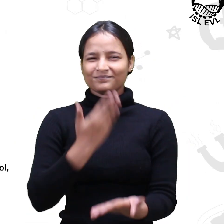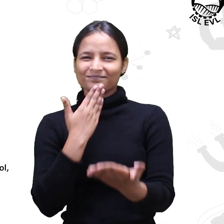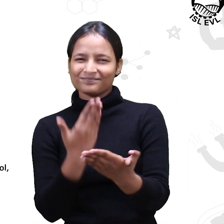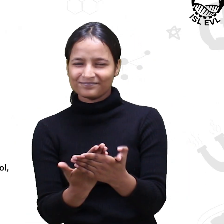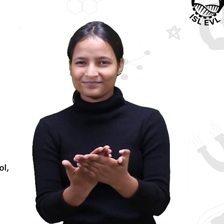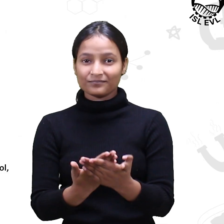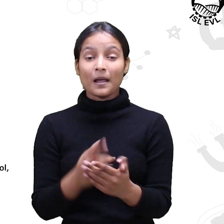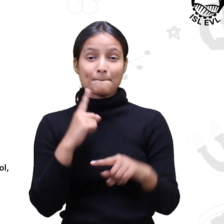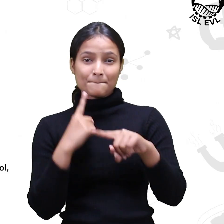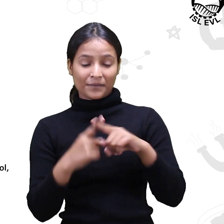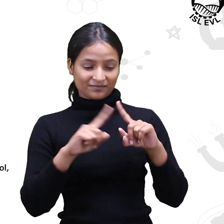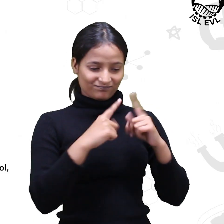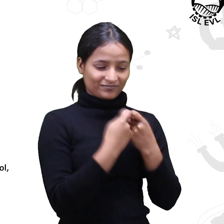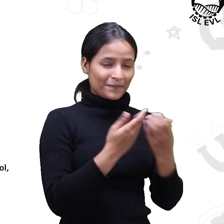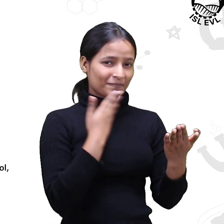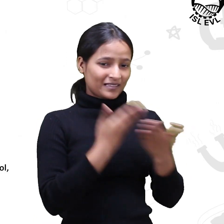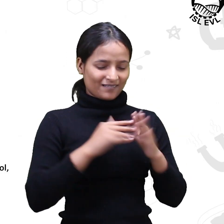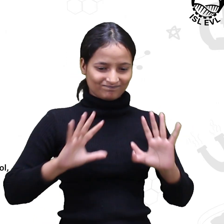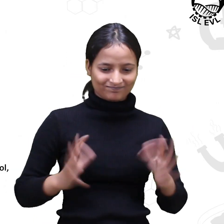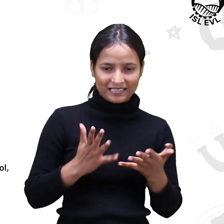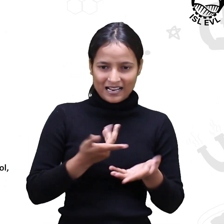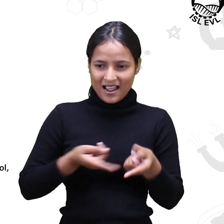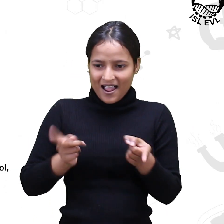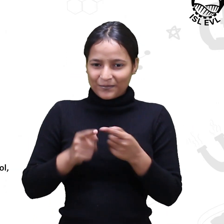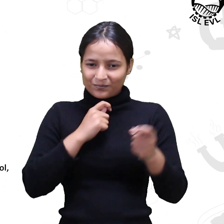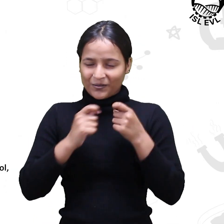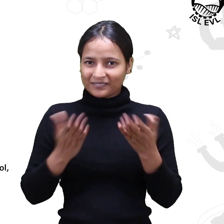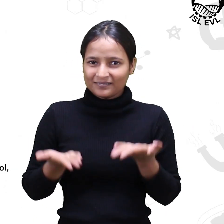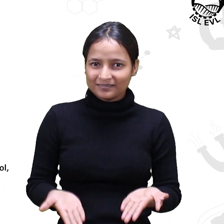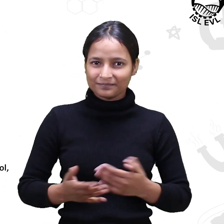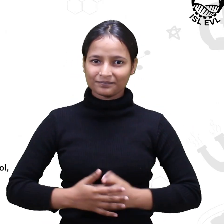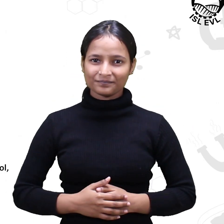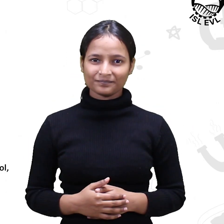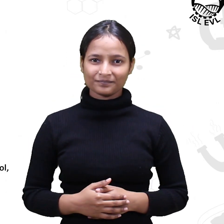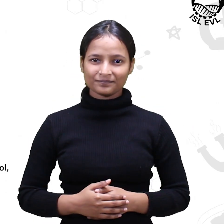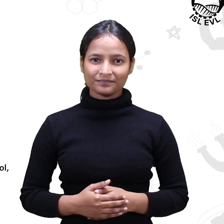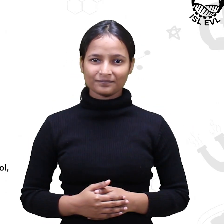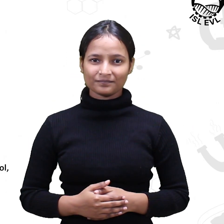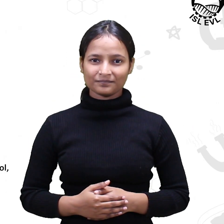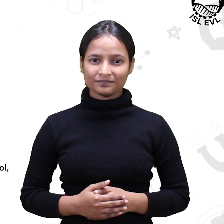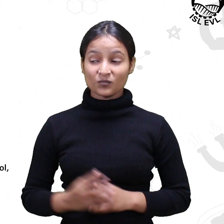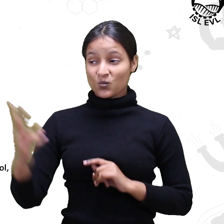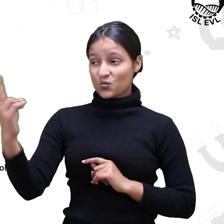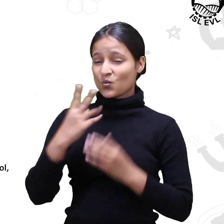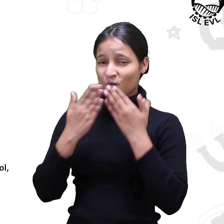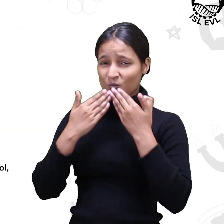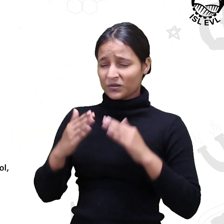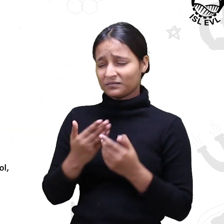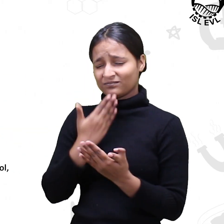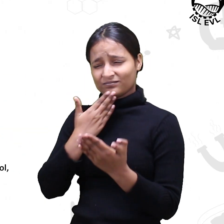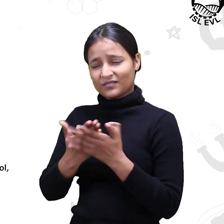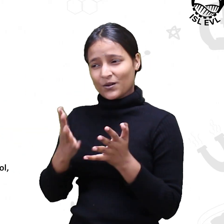our team members for enabling Utsuka and Jigyasa to chase their curiosity. Special thanks to Karthik and Shri for joining